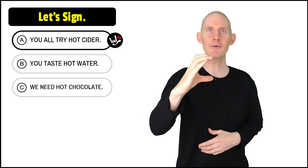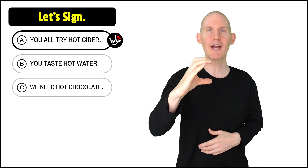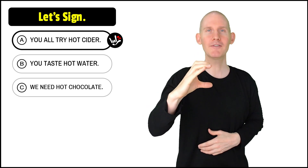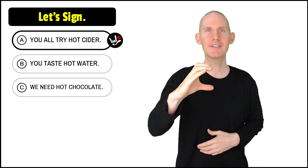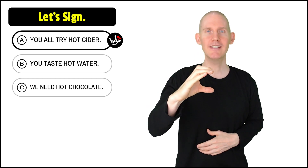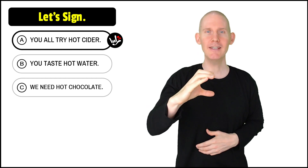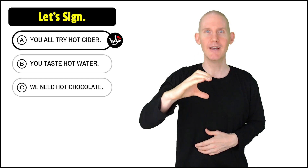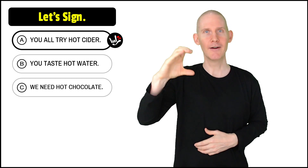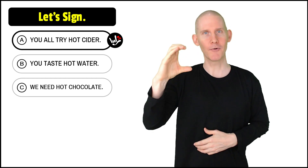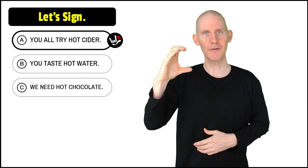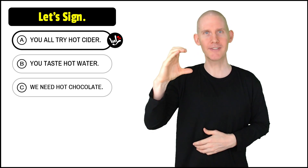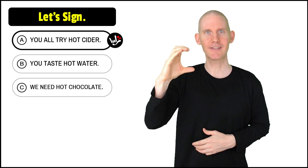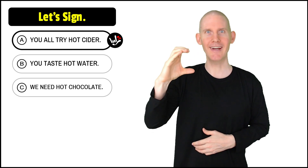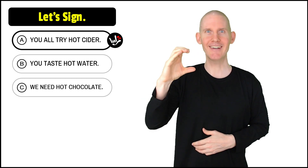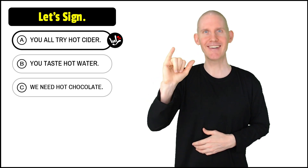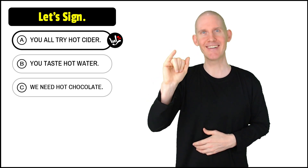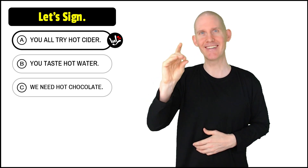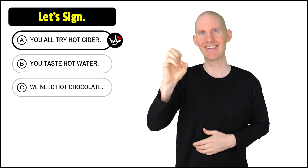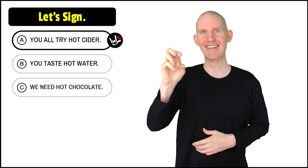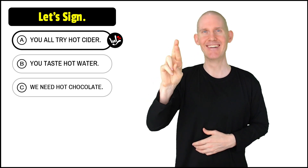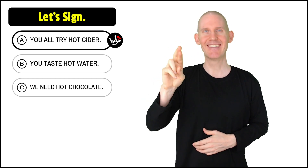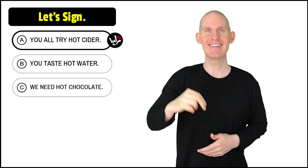have a C for the cider, right?